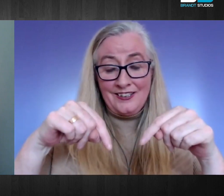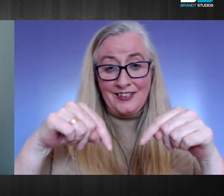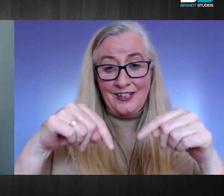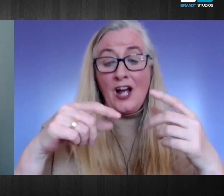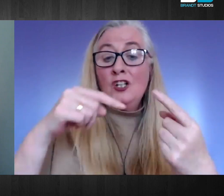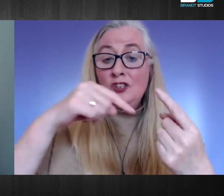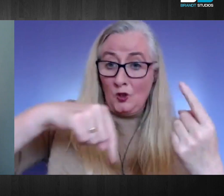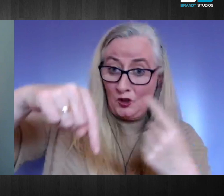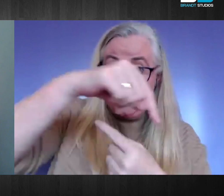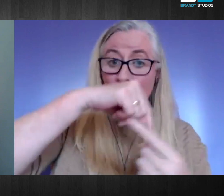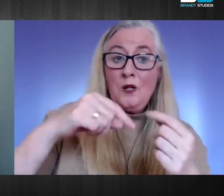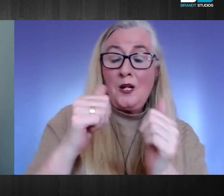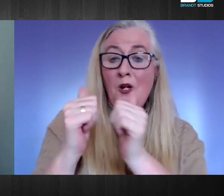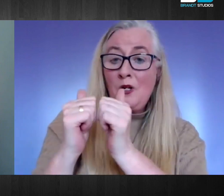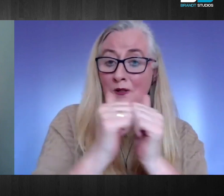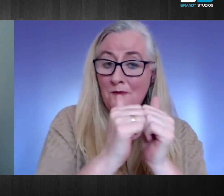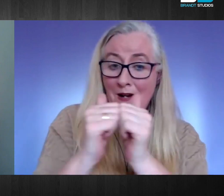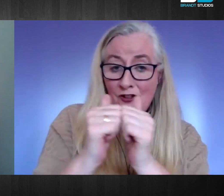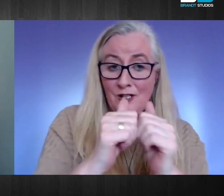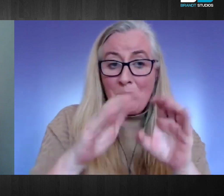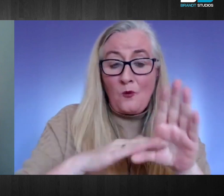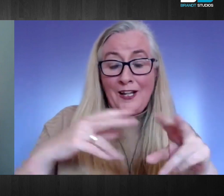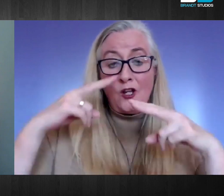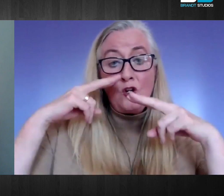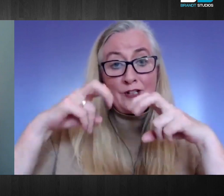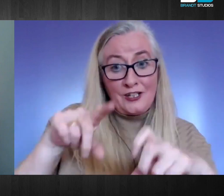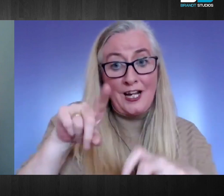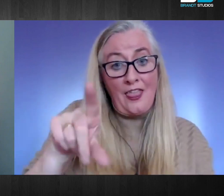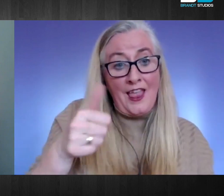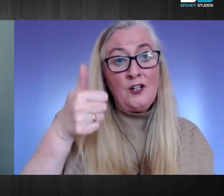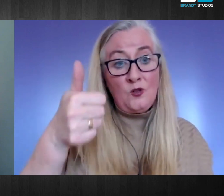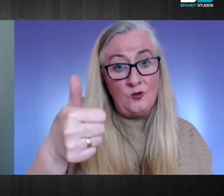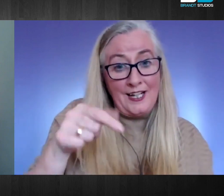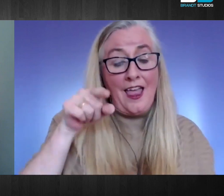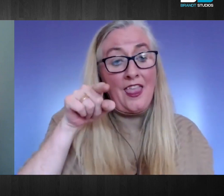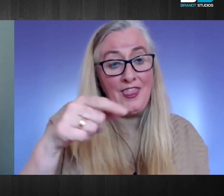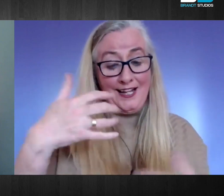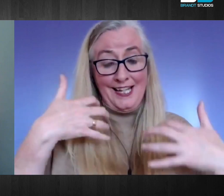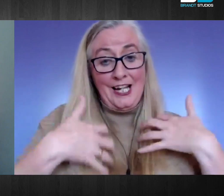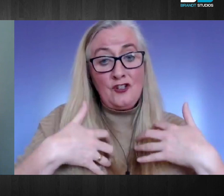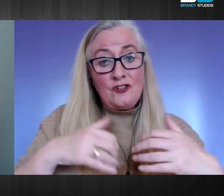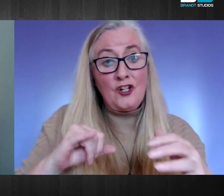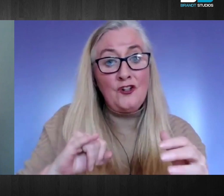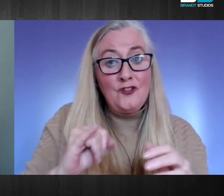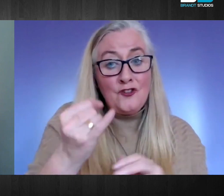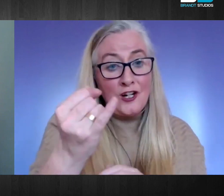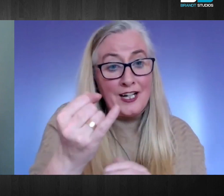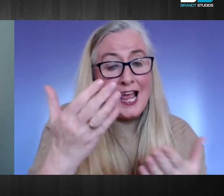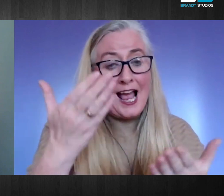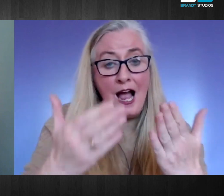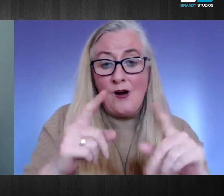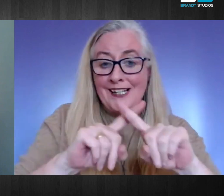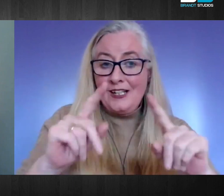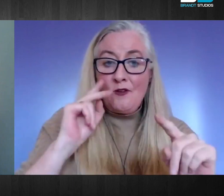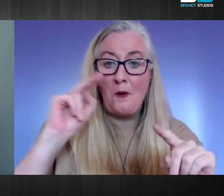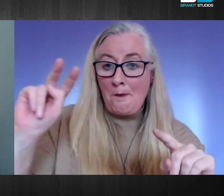partnership with researchers. So again, I think, this is an interesting journey to understand everybody's perspective coming to the table.